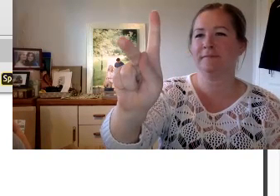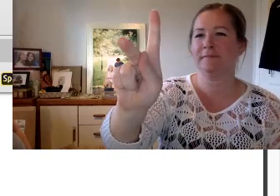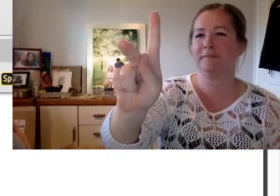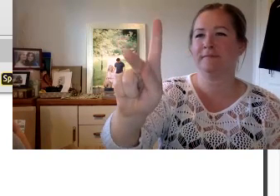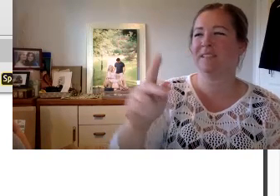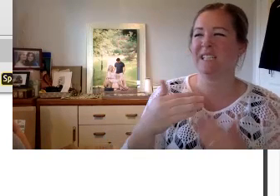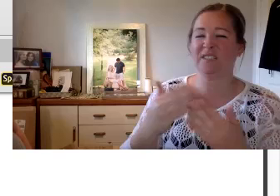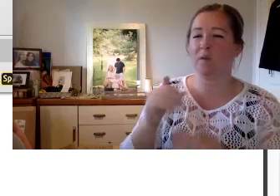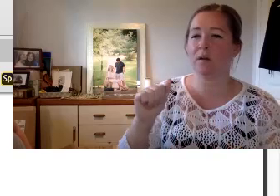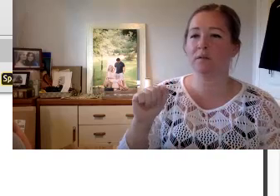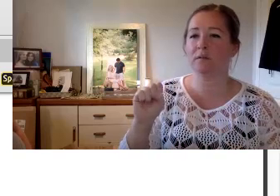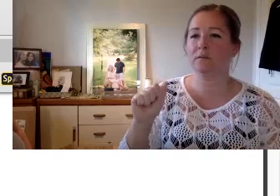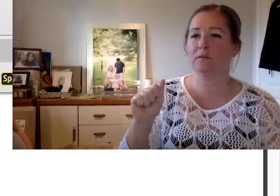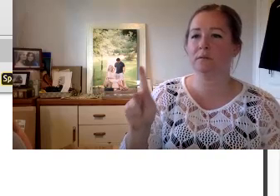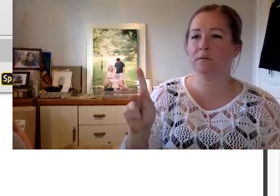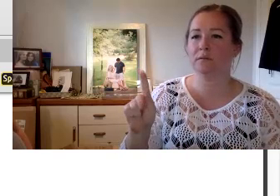SK.